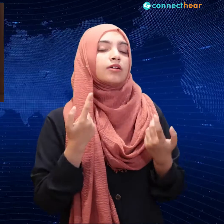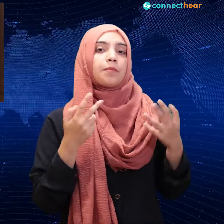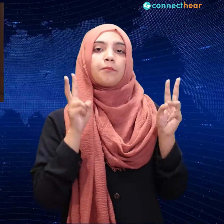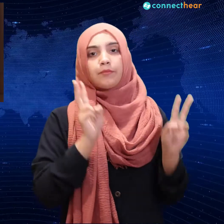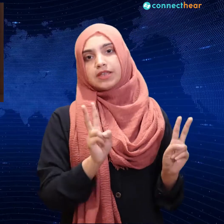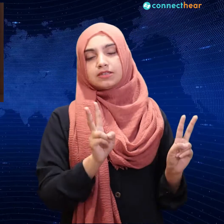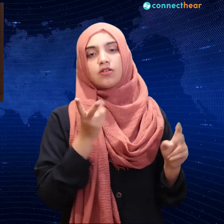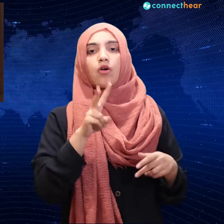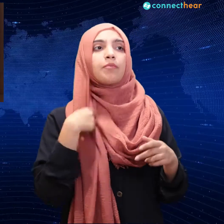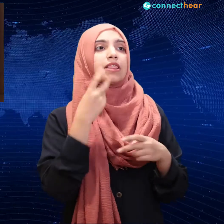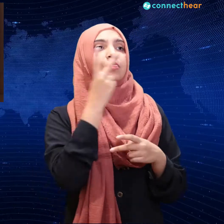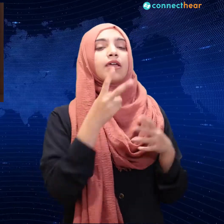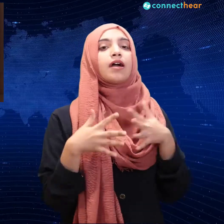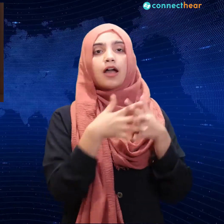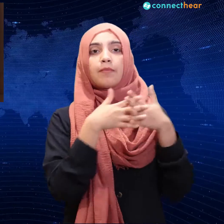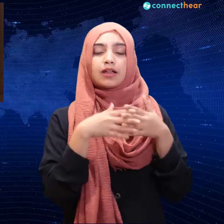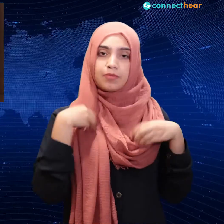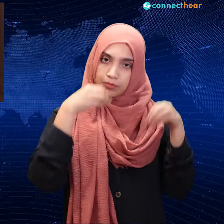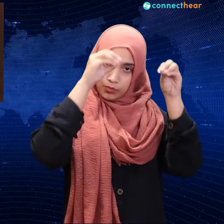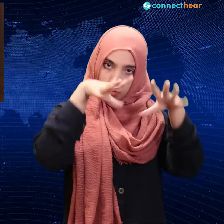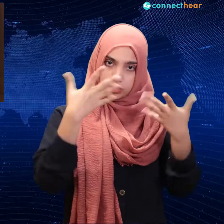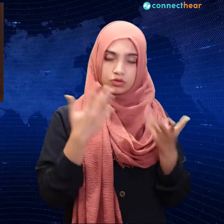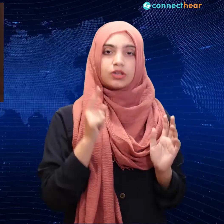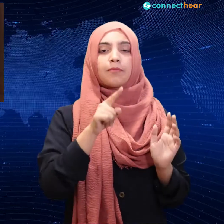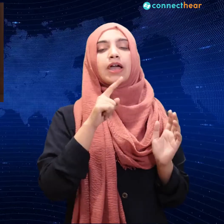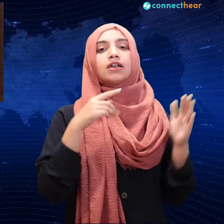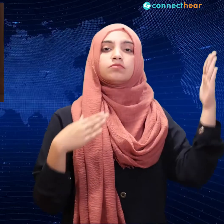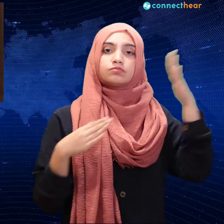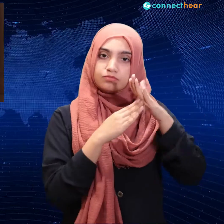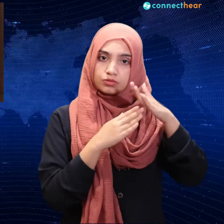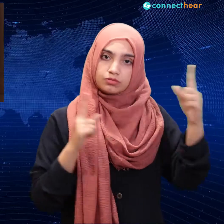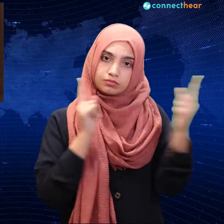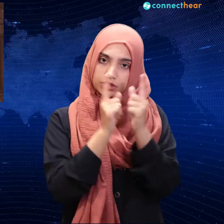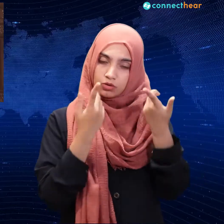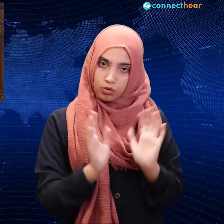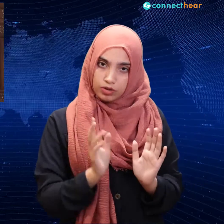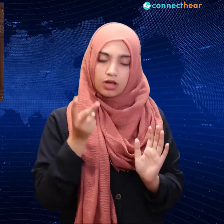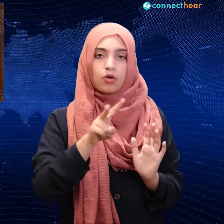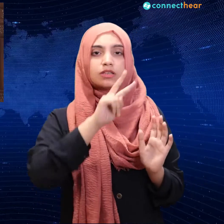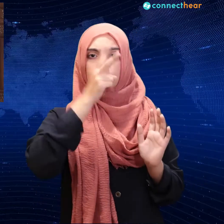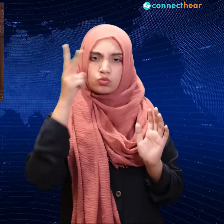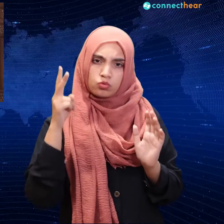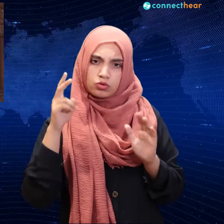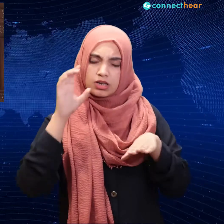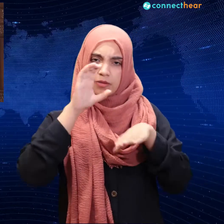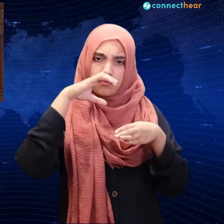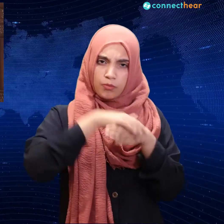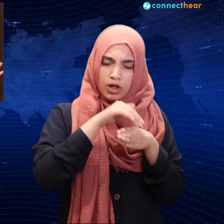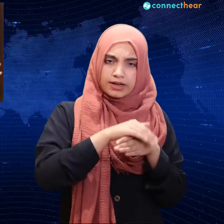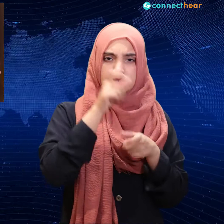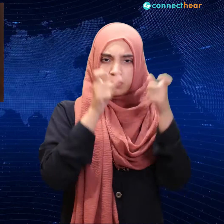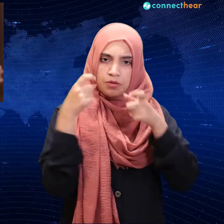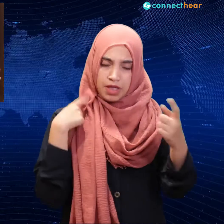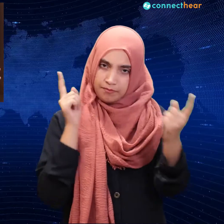I went over to the US, I met Senator John Biden, Senator John Kerry, and Senator Harry Reid. I also